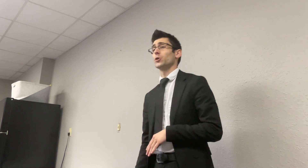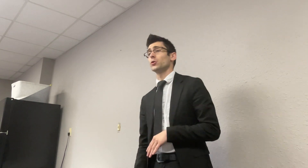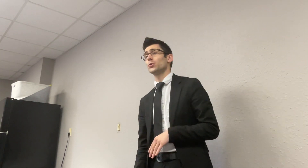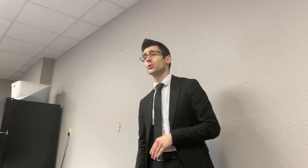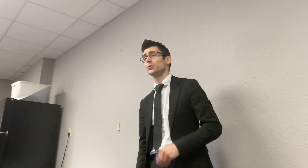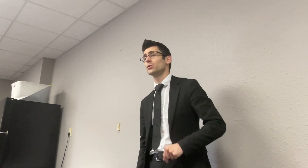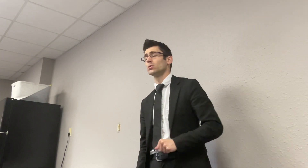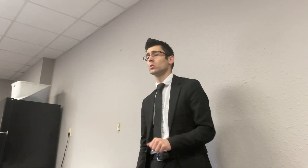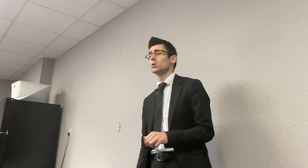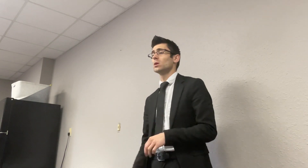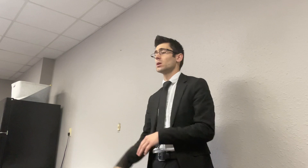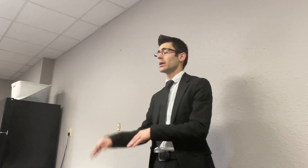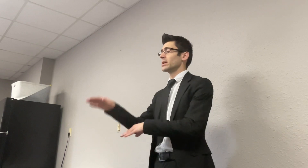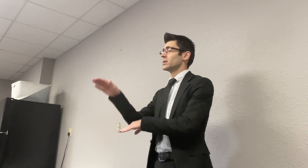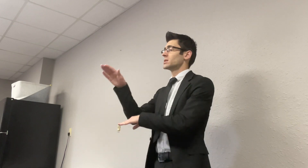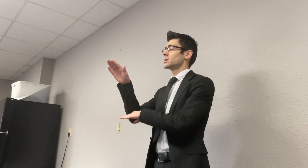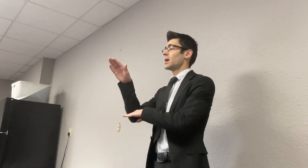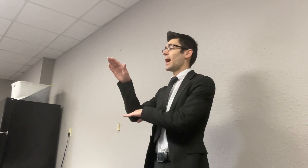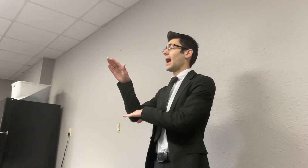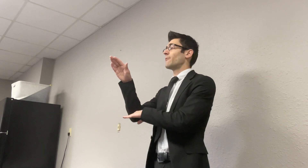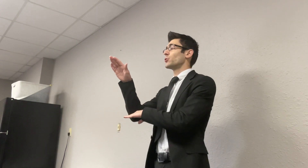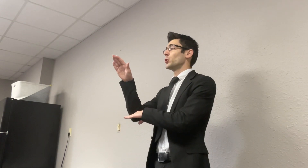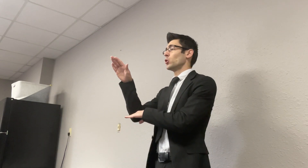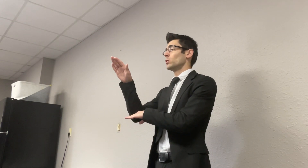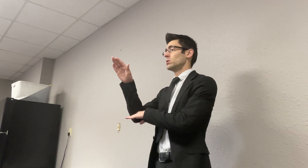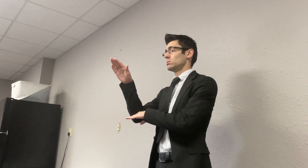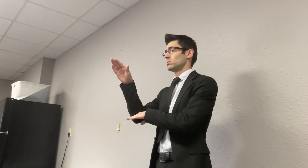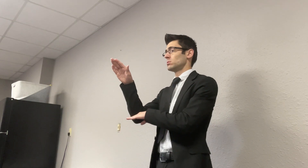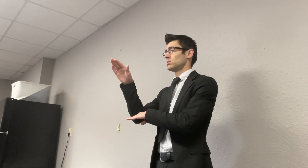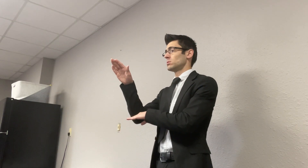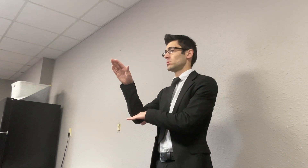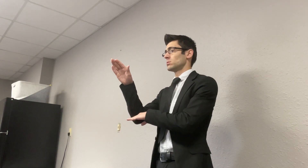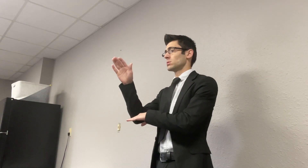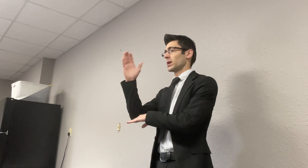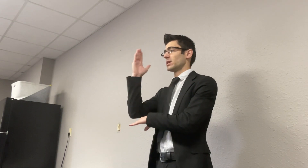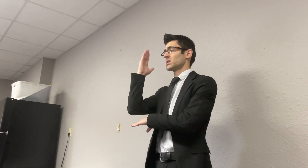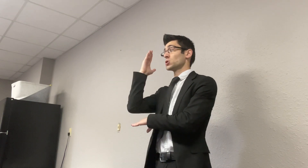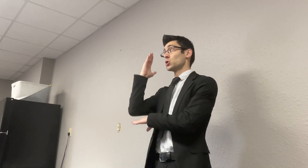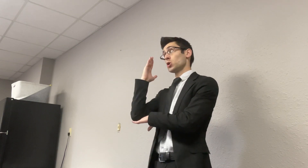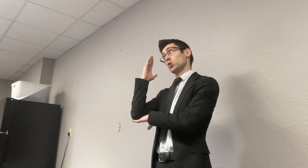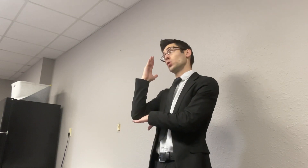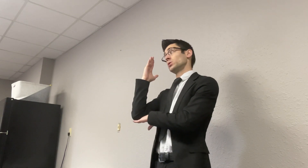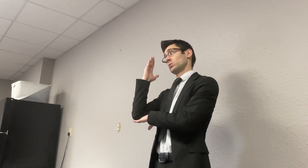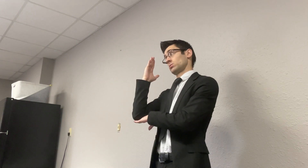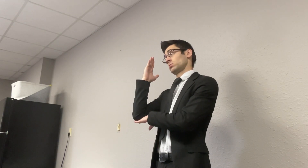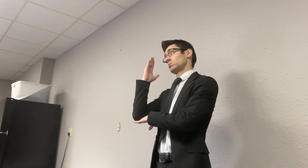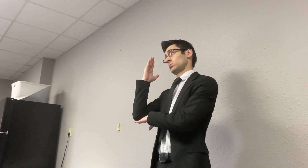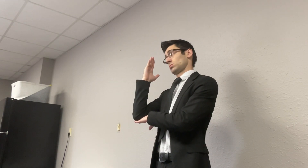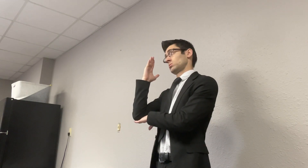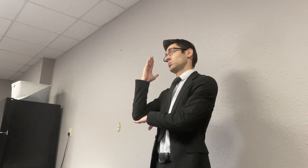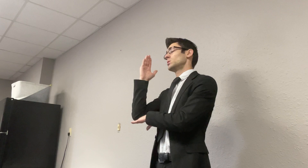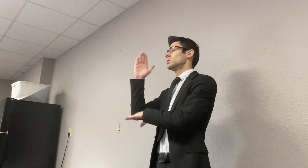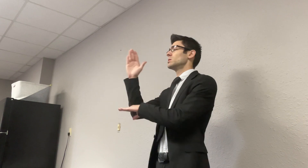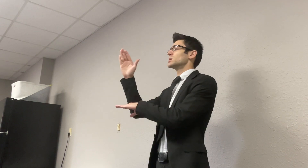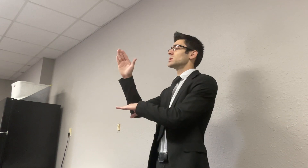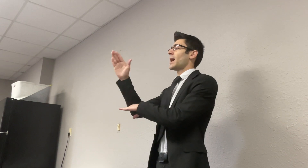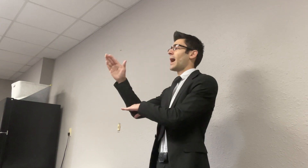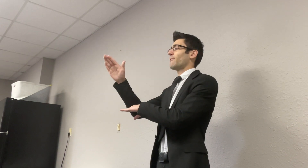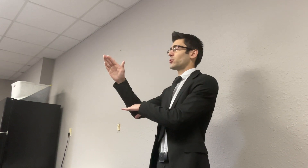Afternoon is afternoon. Okay, this is noon. This is afternoon.